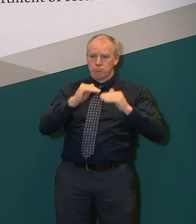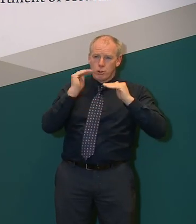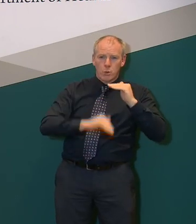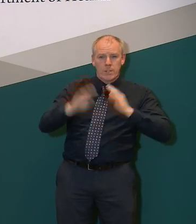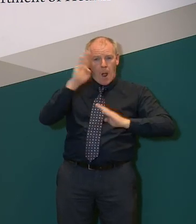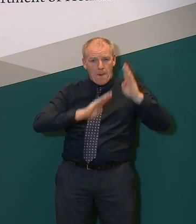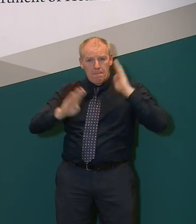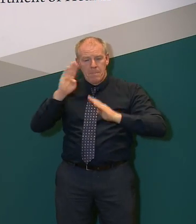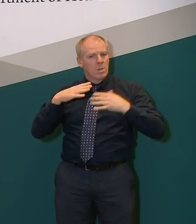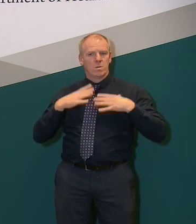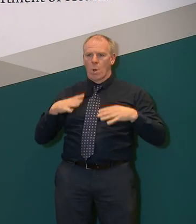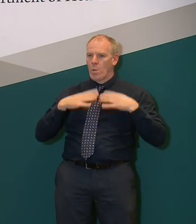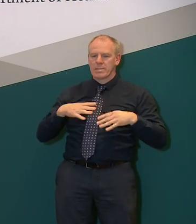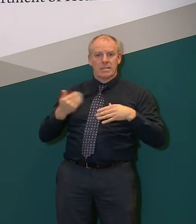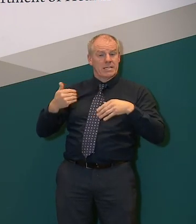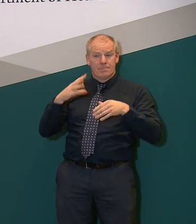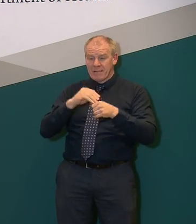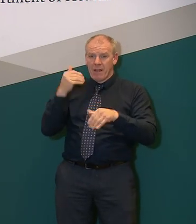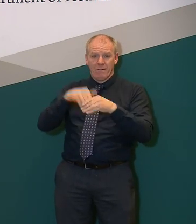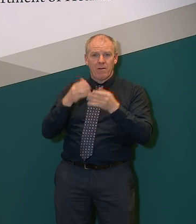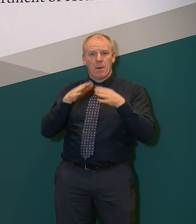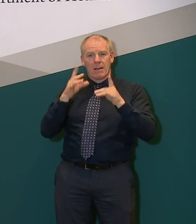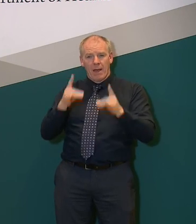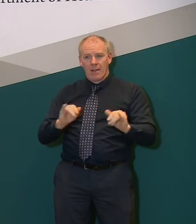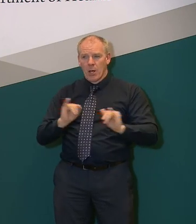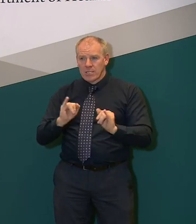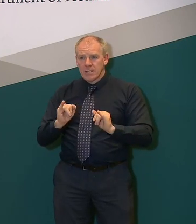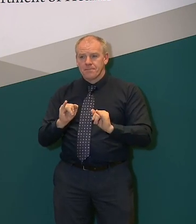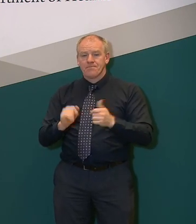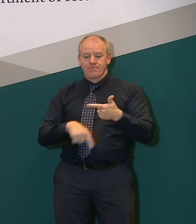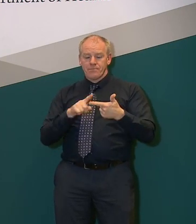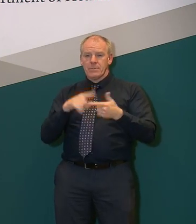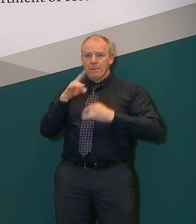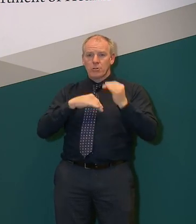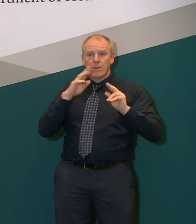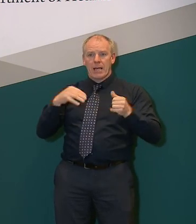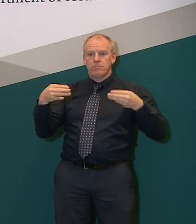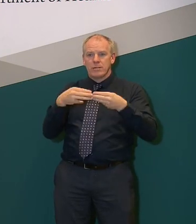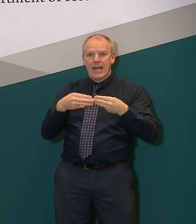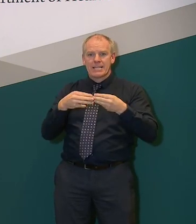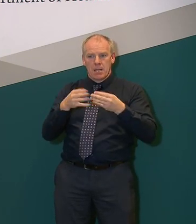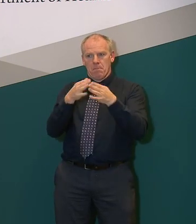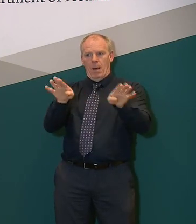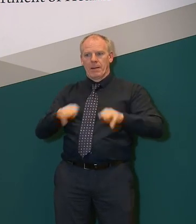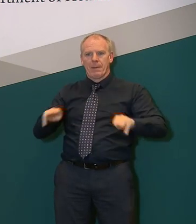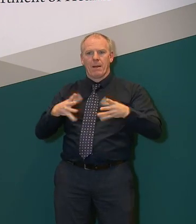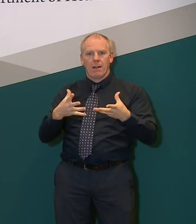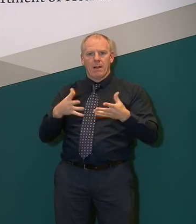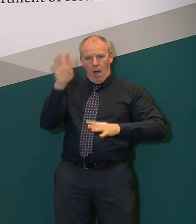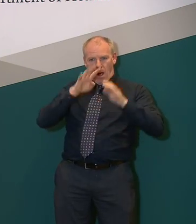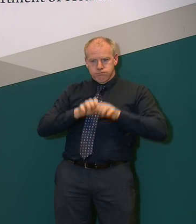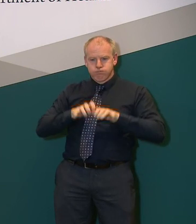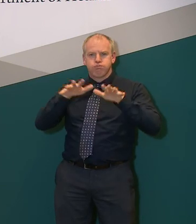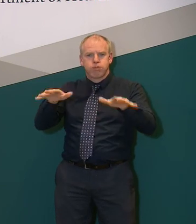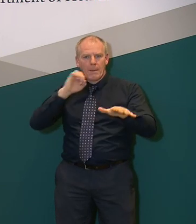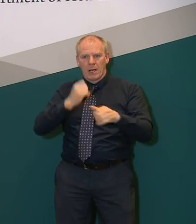we start in a public health emergency. It's ensuring that we can protect the public from the harm that is being wrought